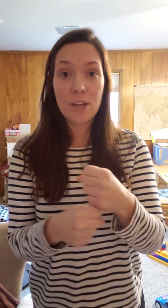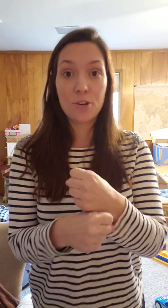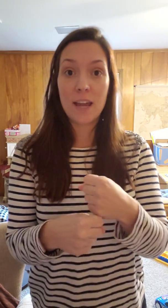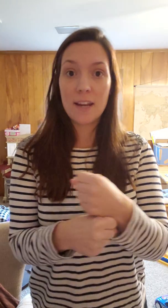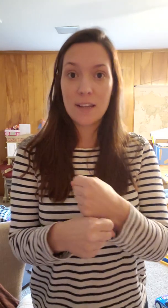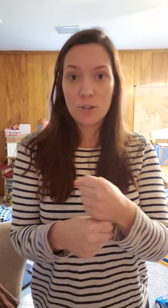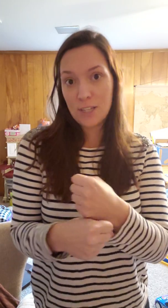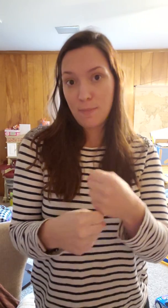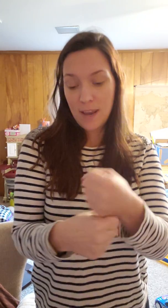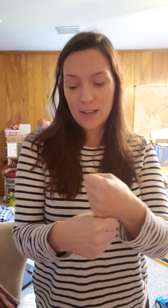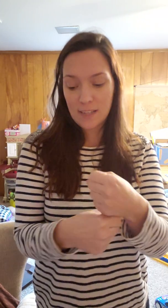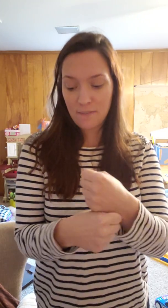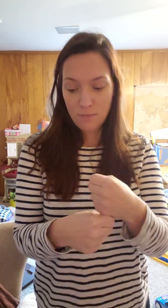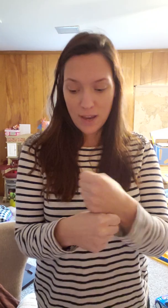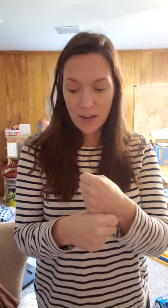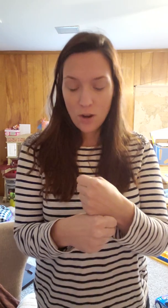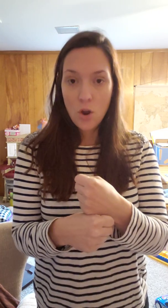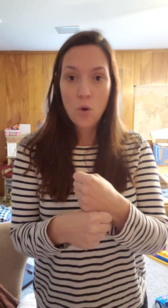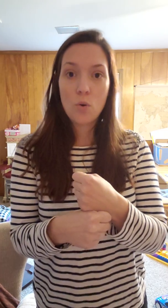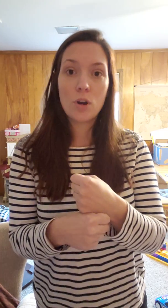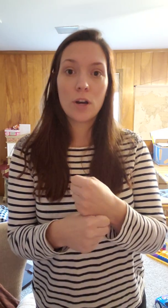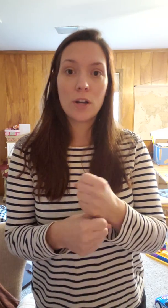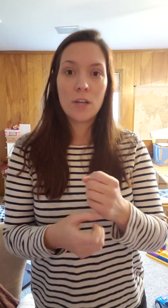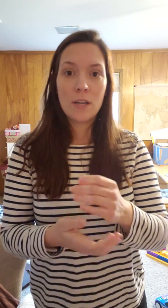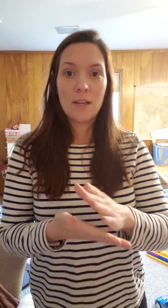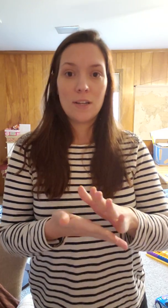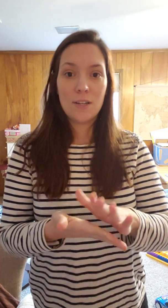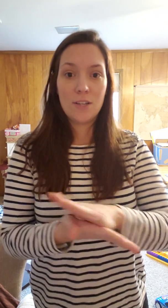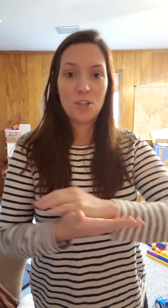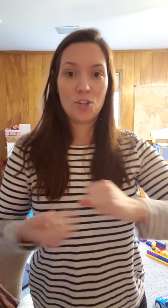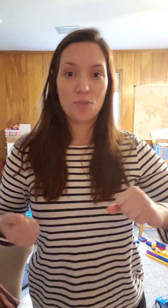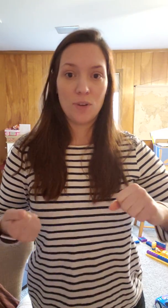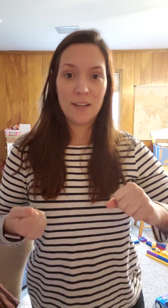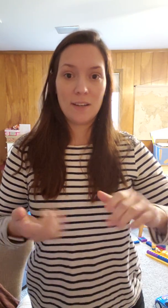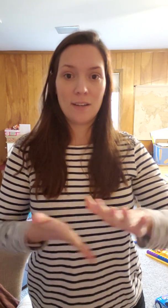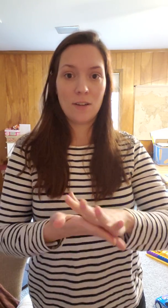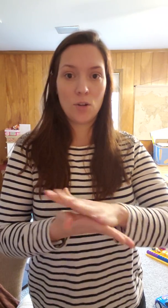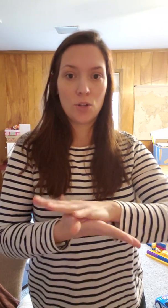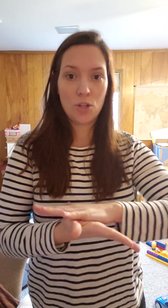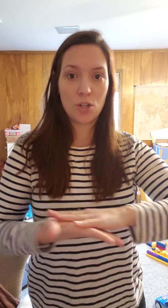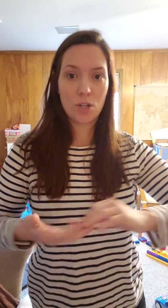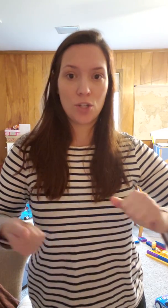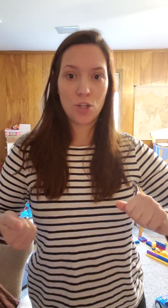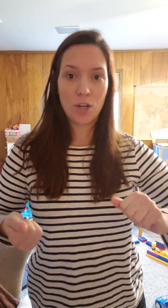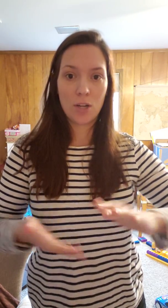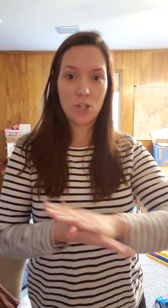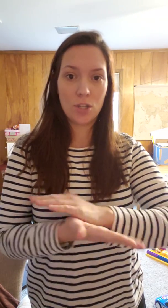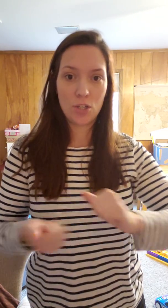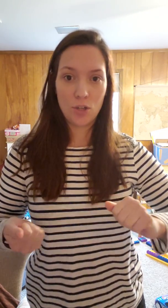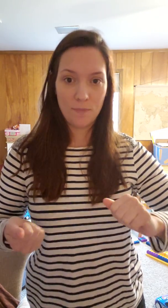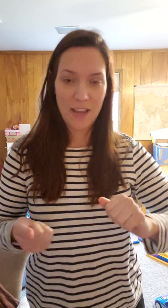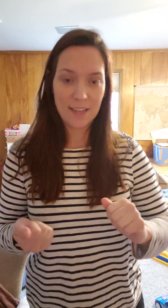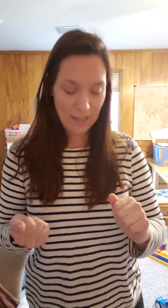created which is made the sign for made or destroyed I like some